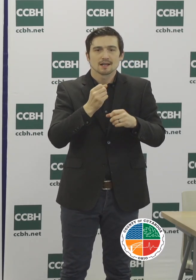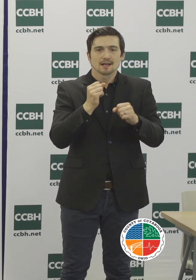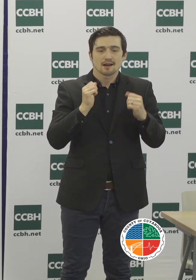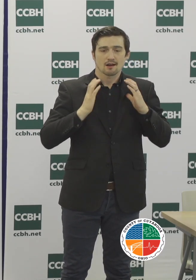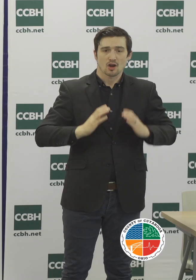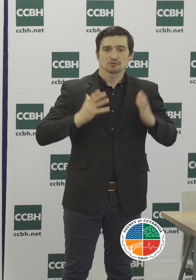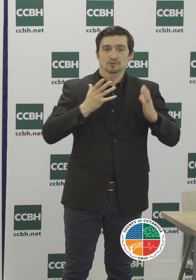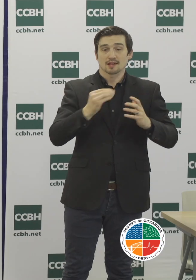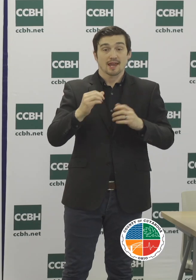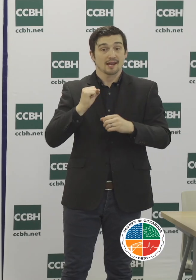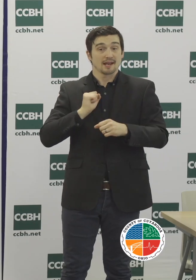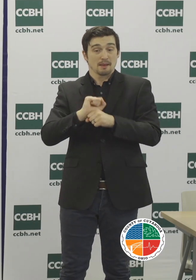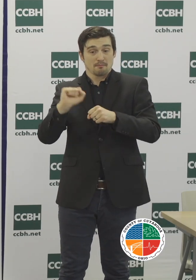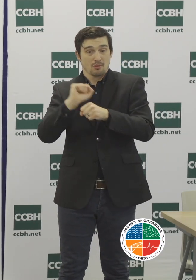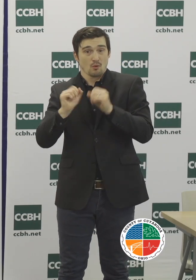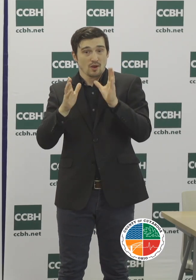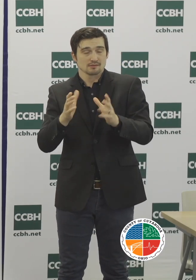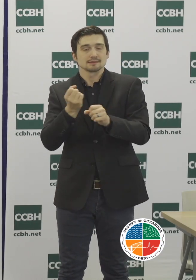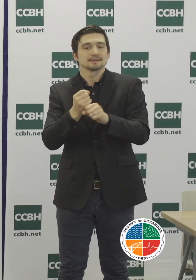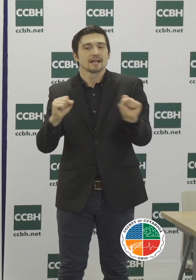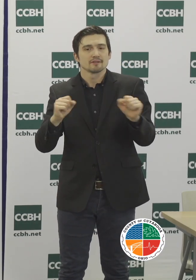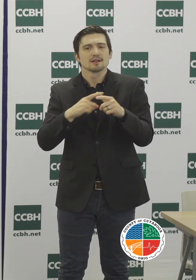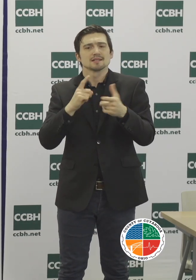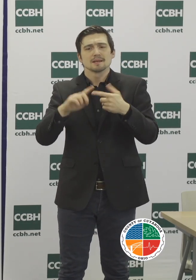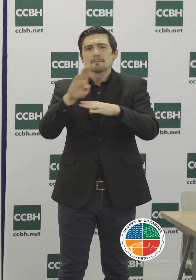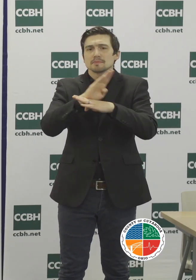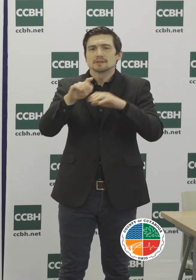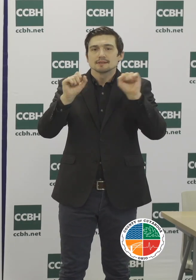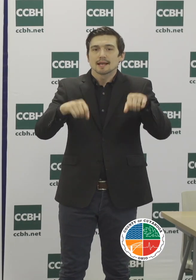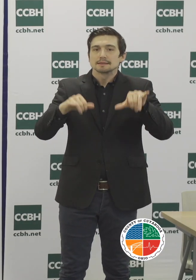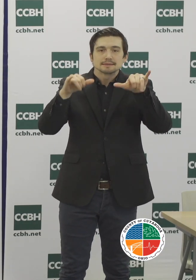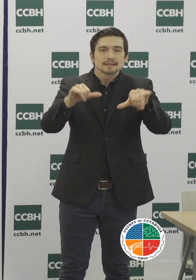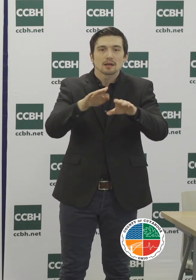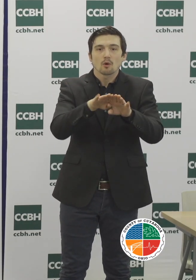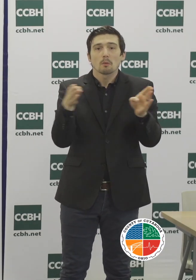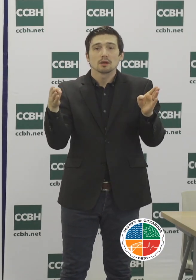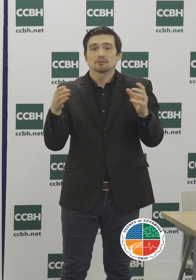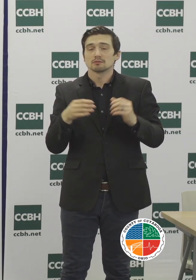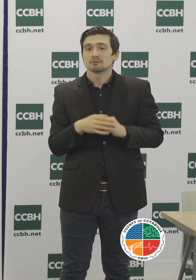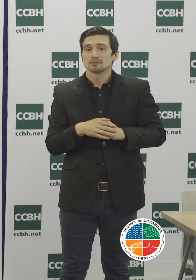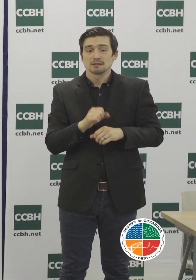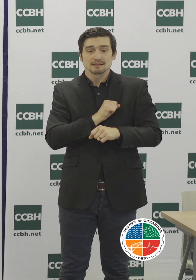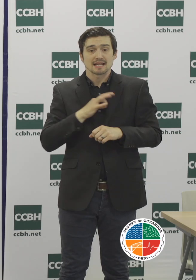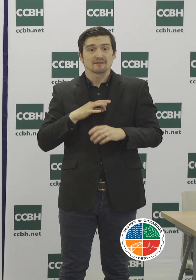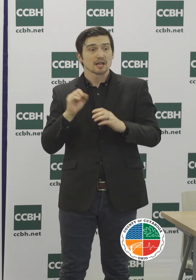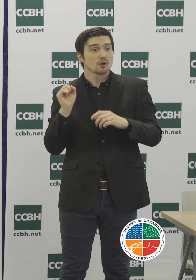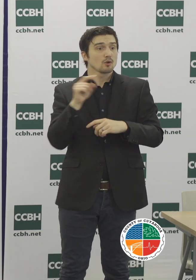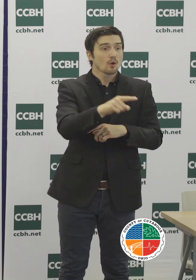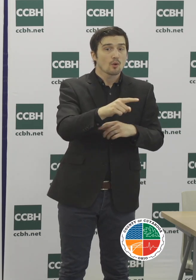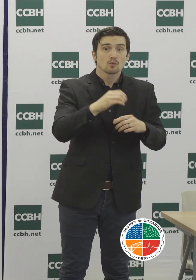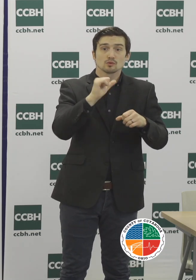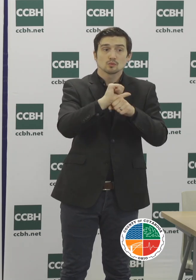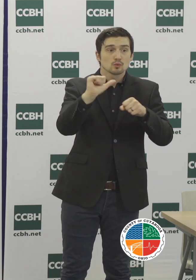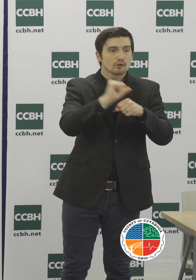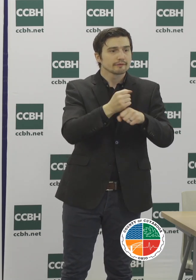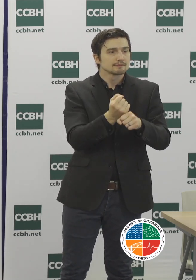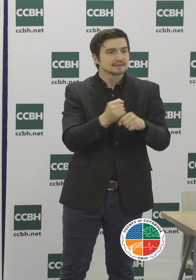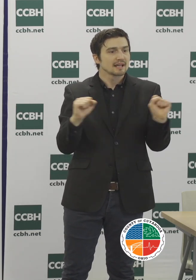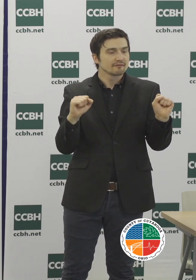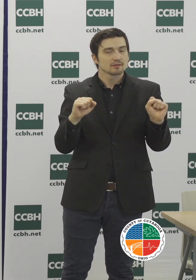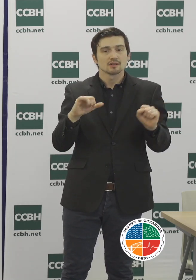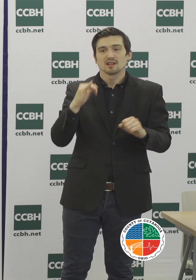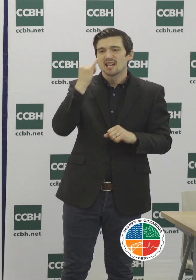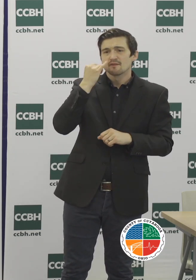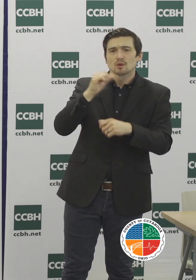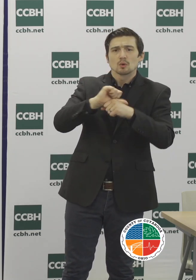safe so that businesses can stay open and staff can come to work. On behalf of those working in public settings like